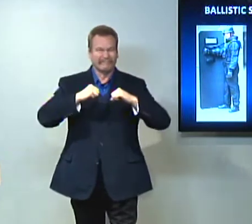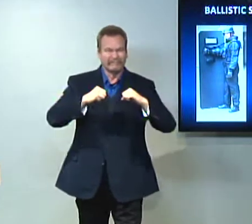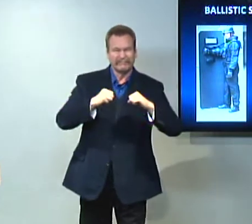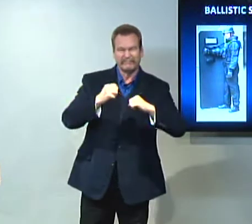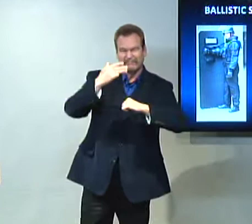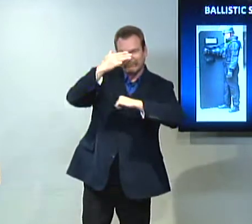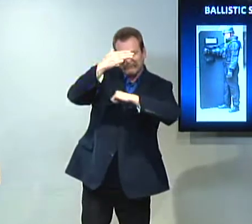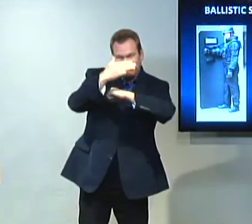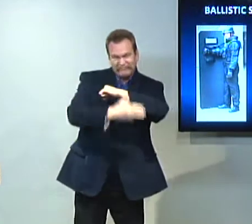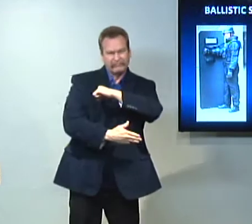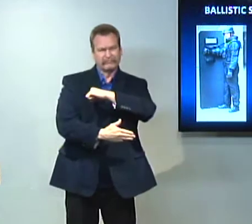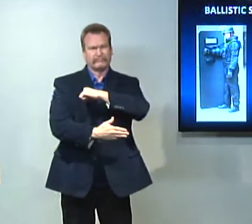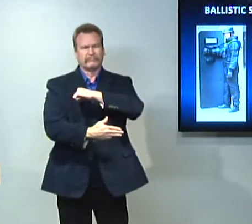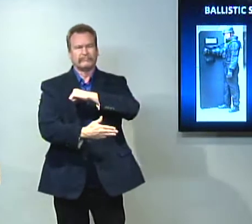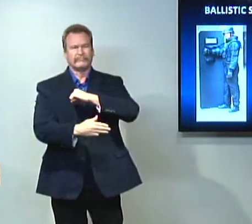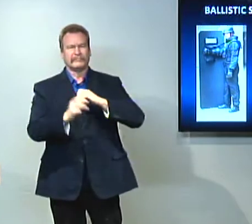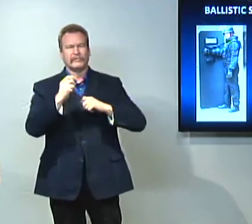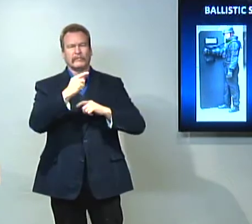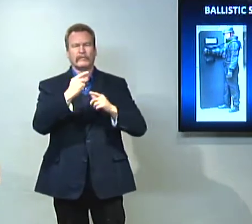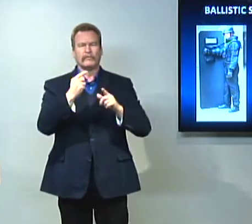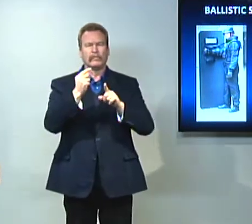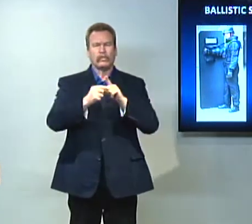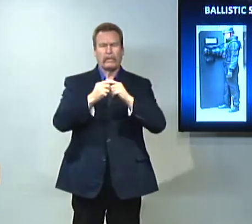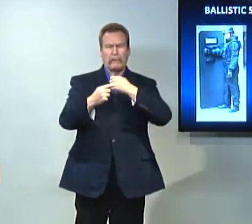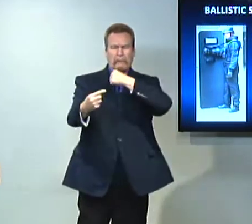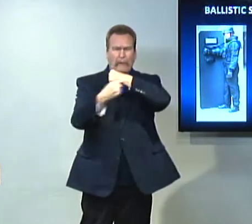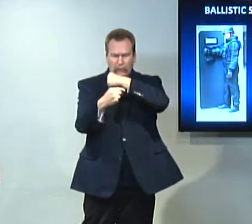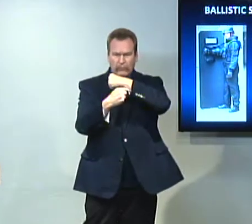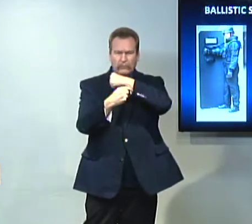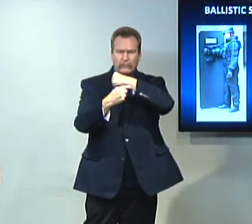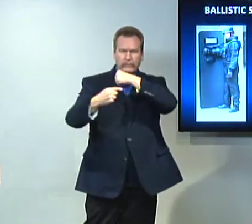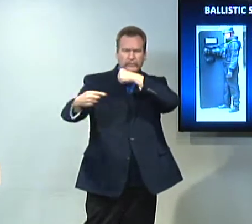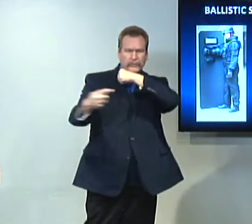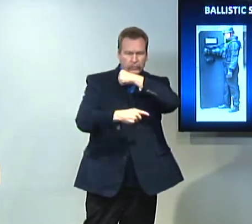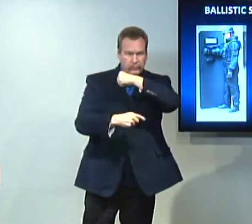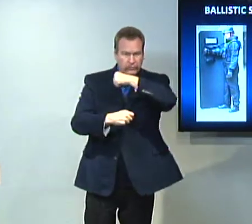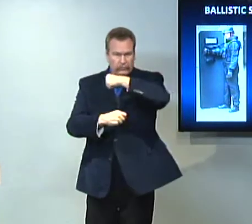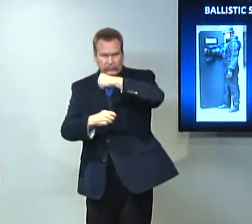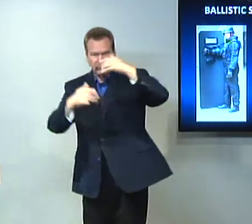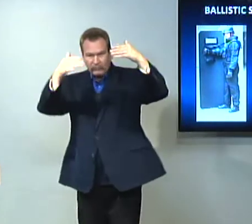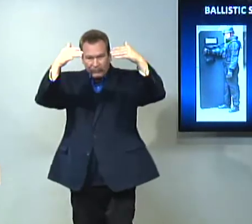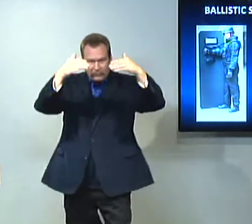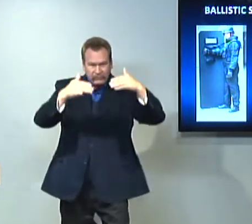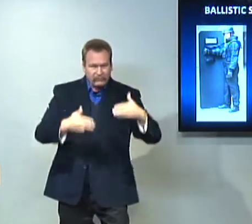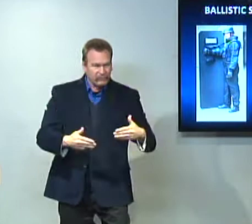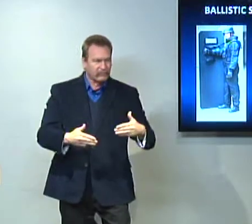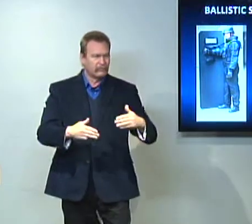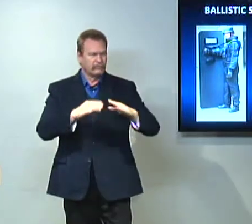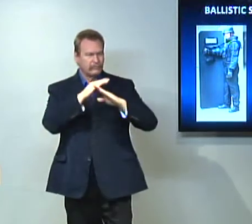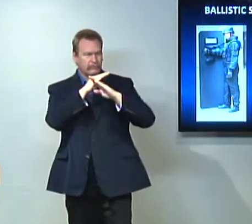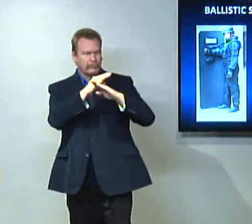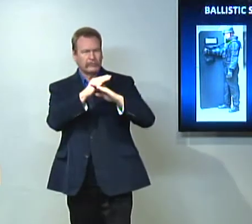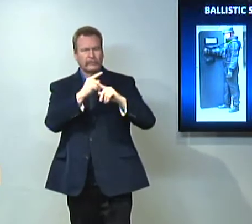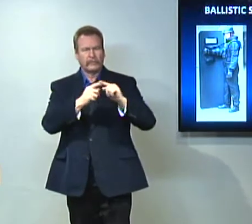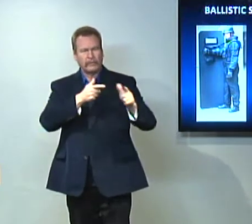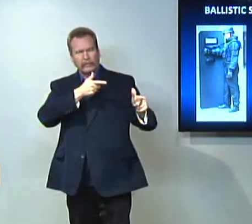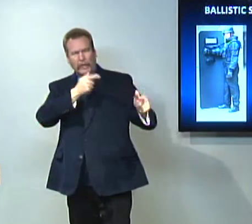Police officers, SWAT team members, they use shields like this to prevent themselves from